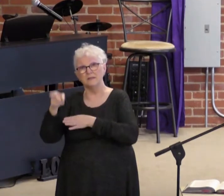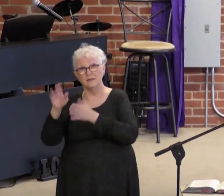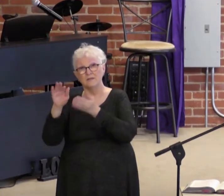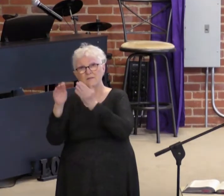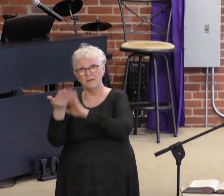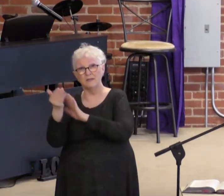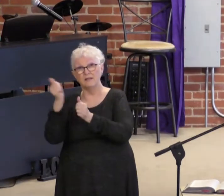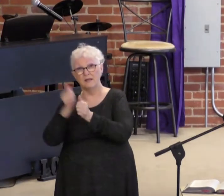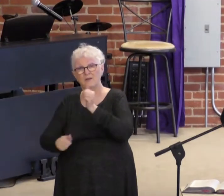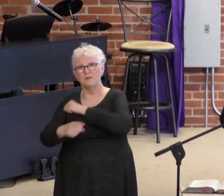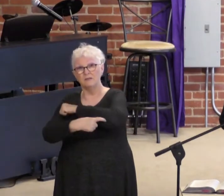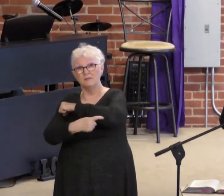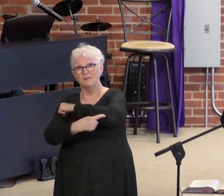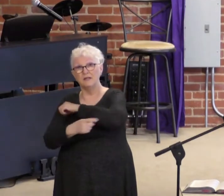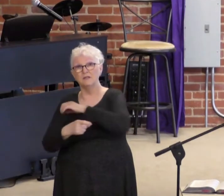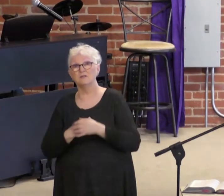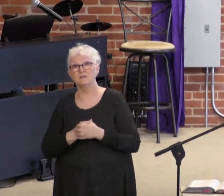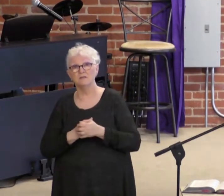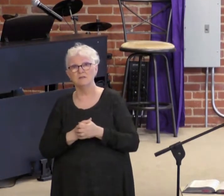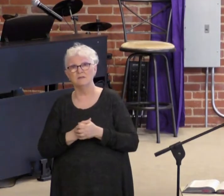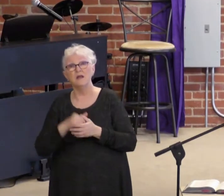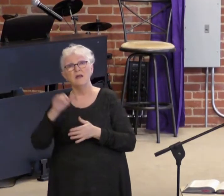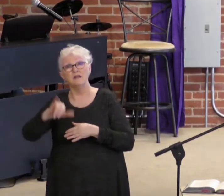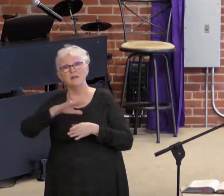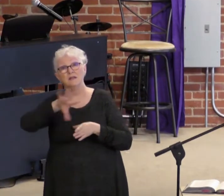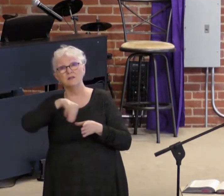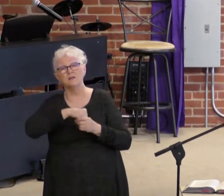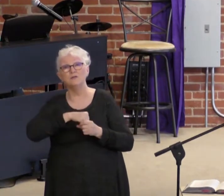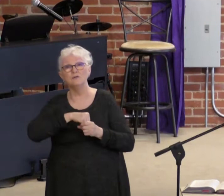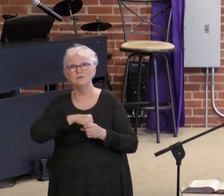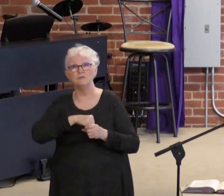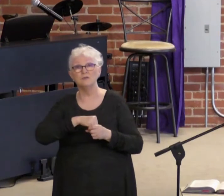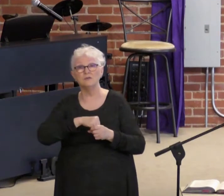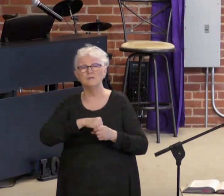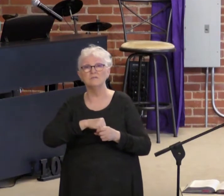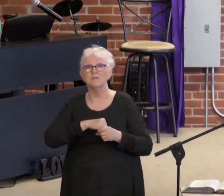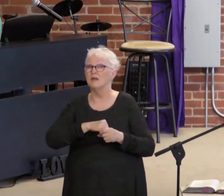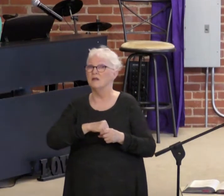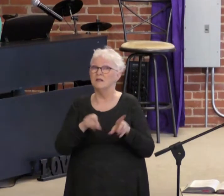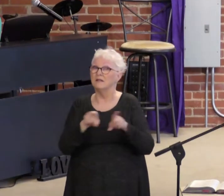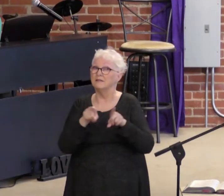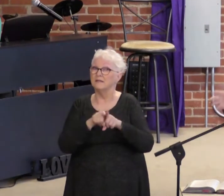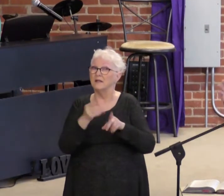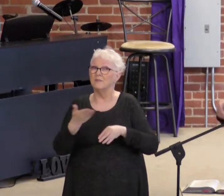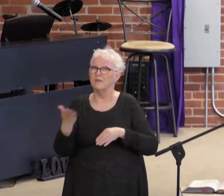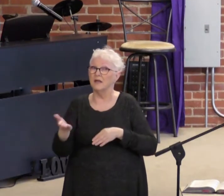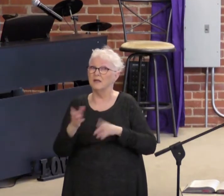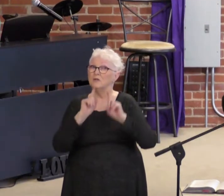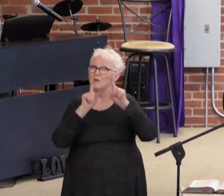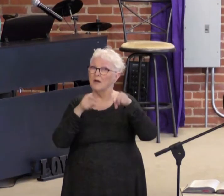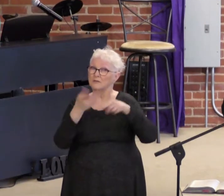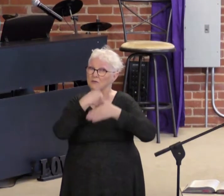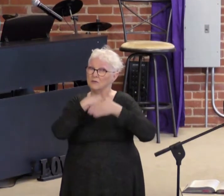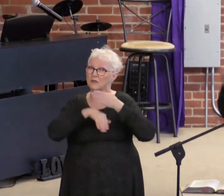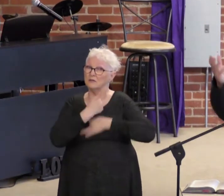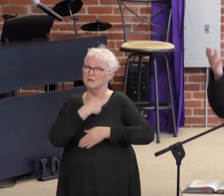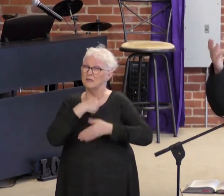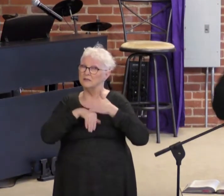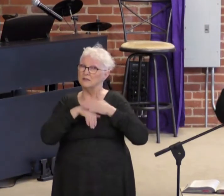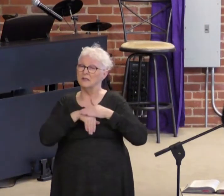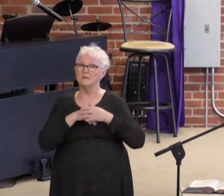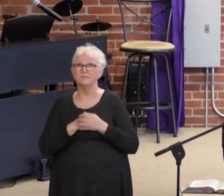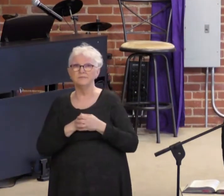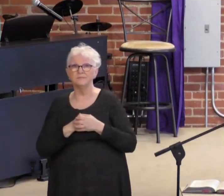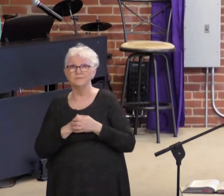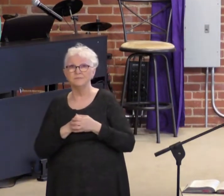and that includes what you just answered in your heart today. That very thing that you feel down and out and like you